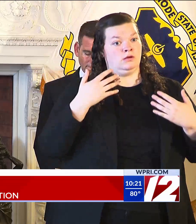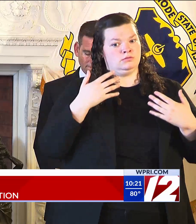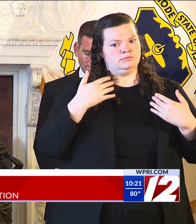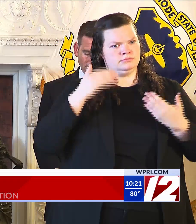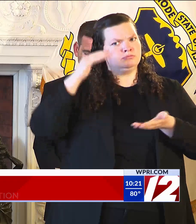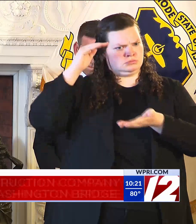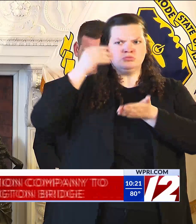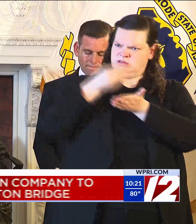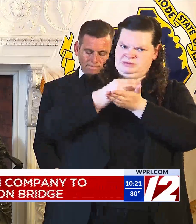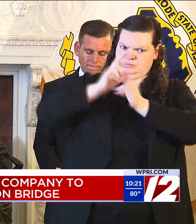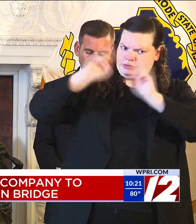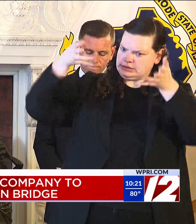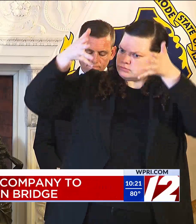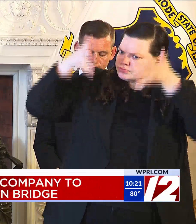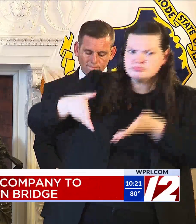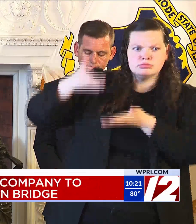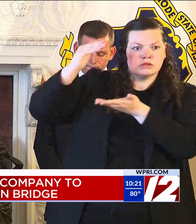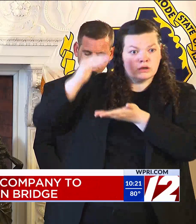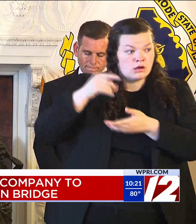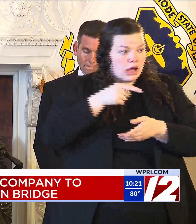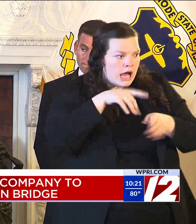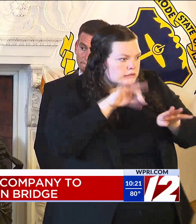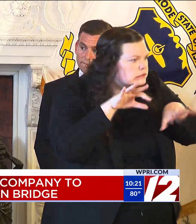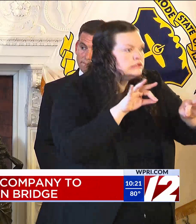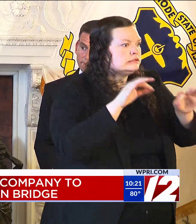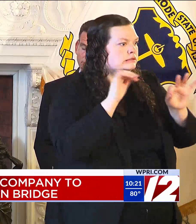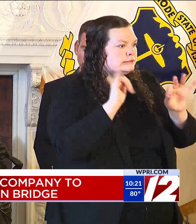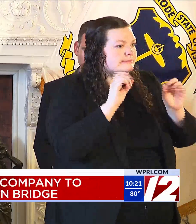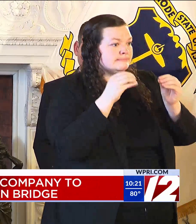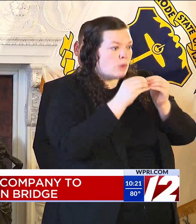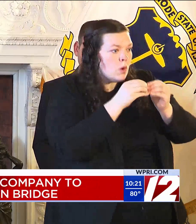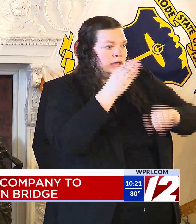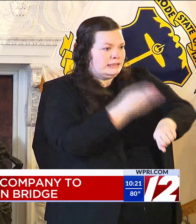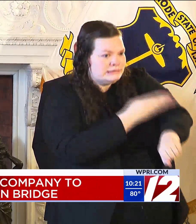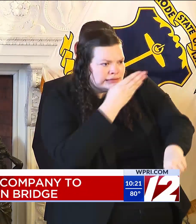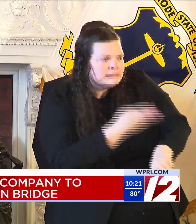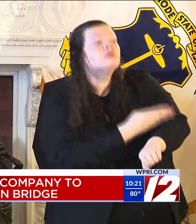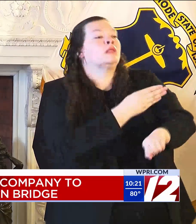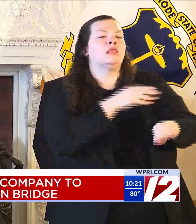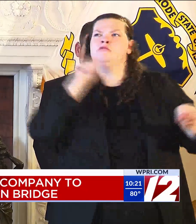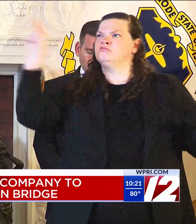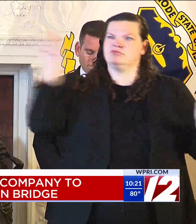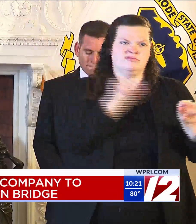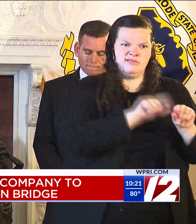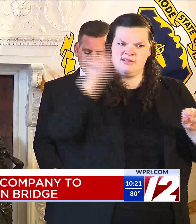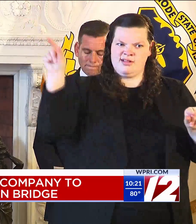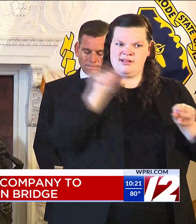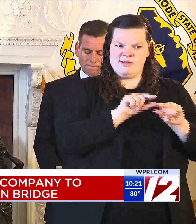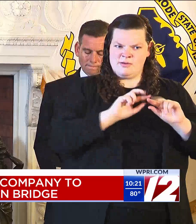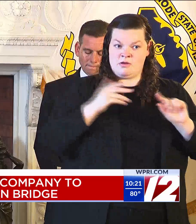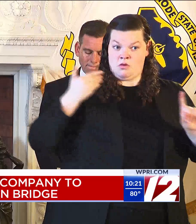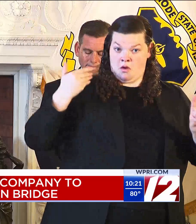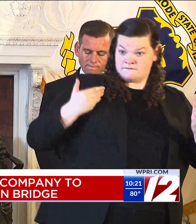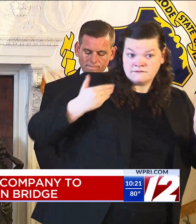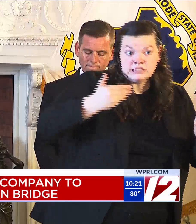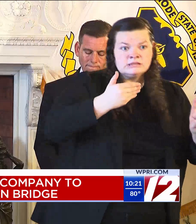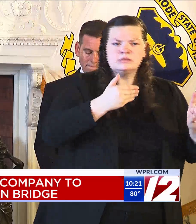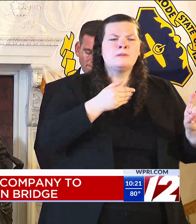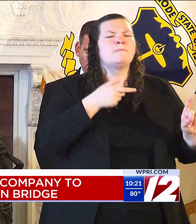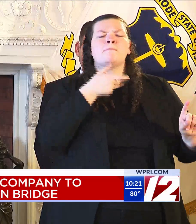circumstances. Often, we don't need to use those funds. And when we do, we rarely use all of them.